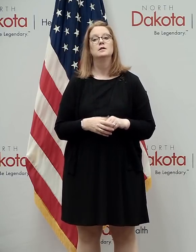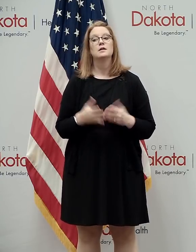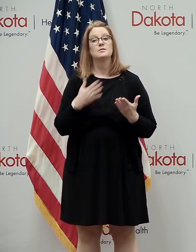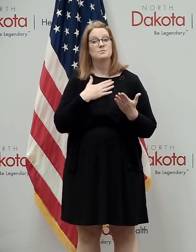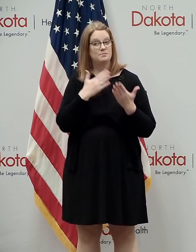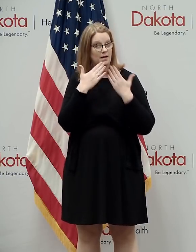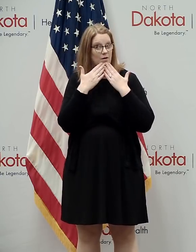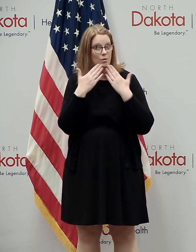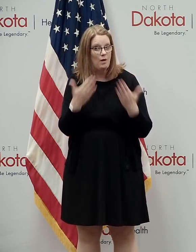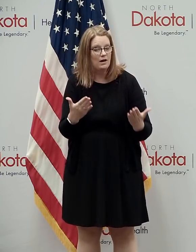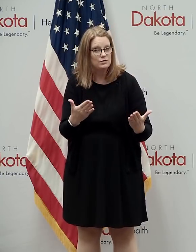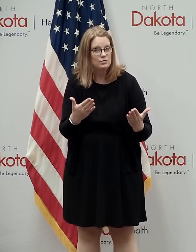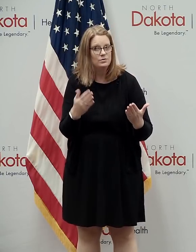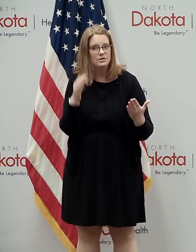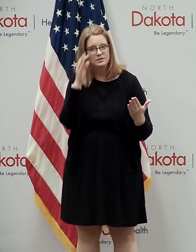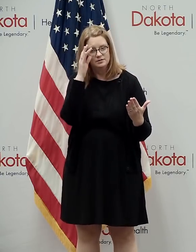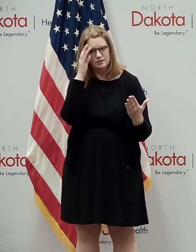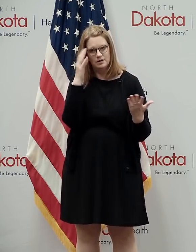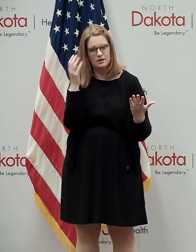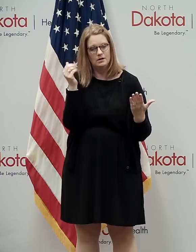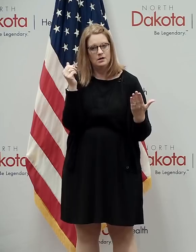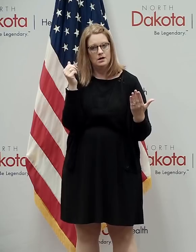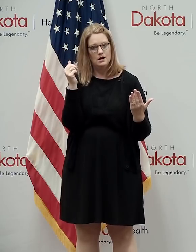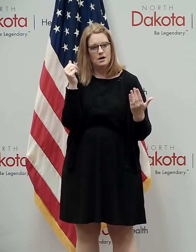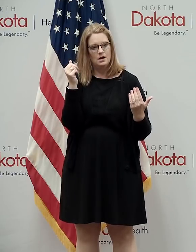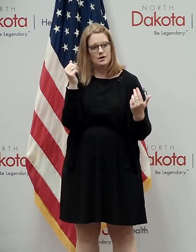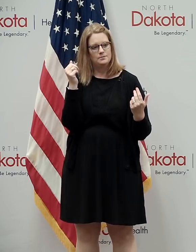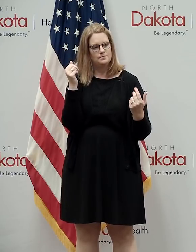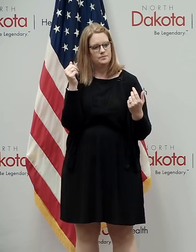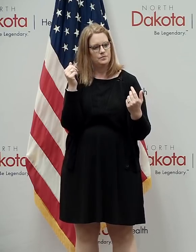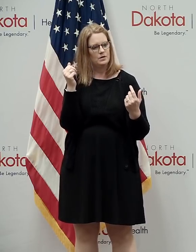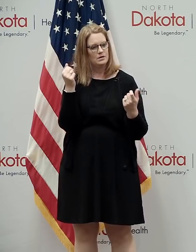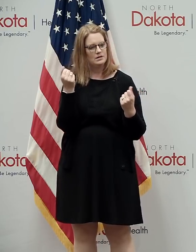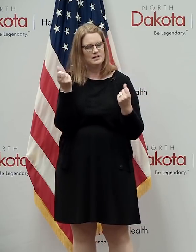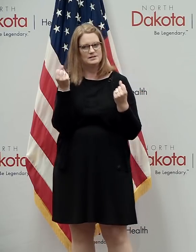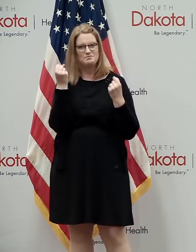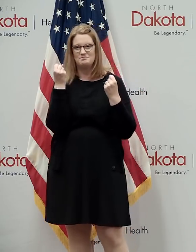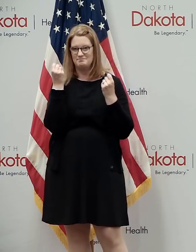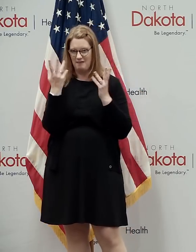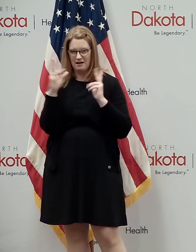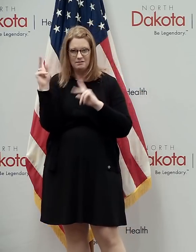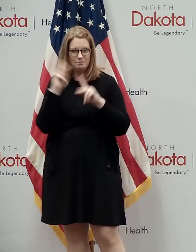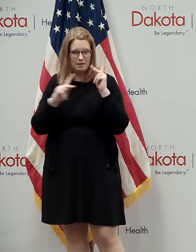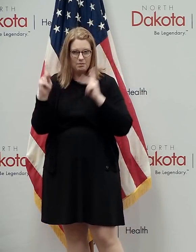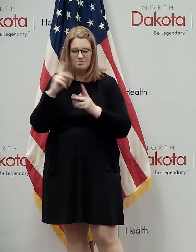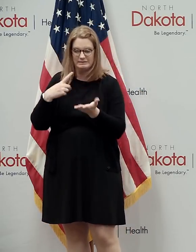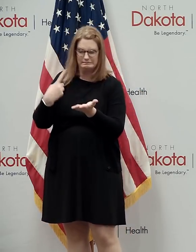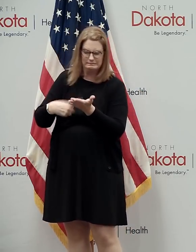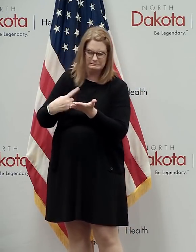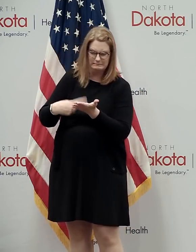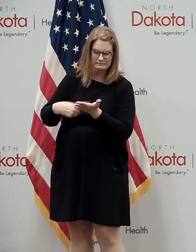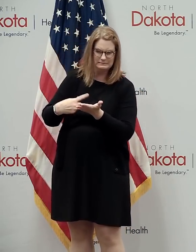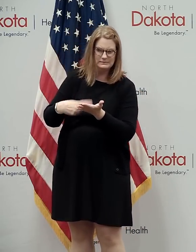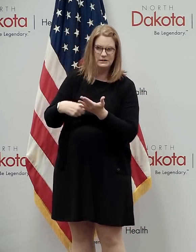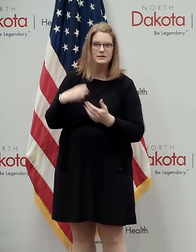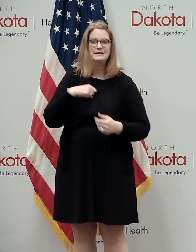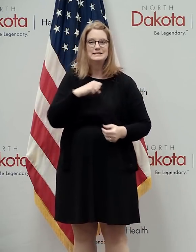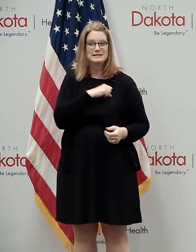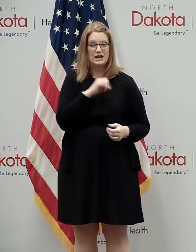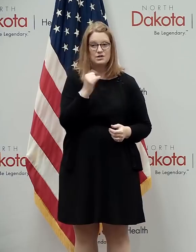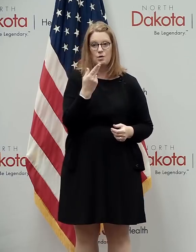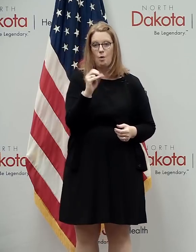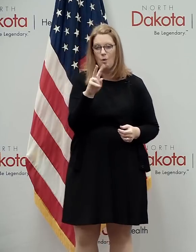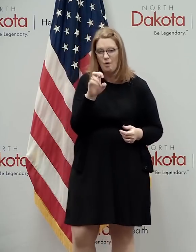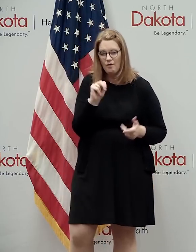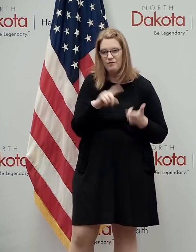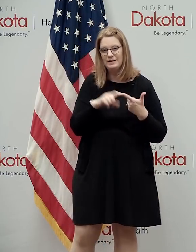gratitude because I've been in contact with all of these folks this week, again, as we often are, but Senator Hoeven, Senator